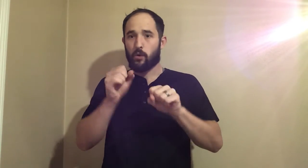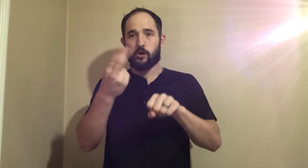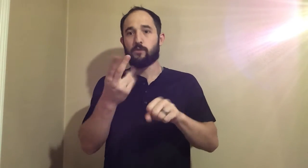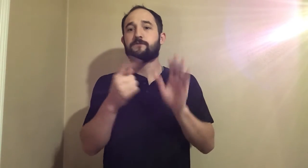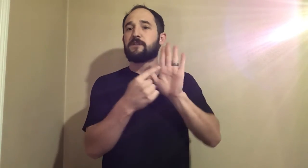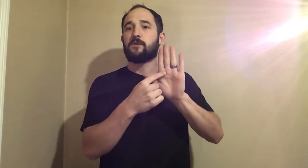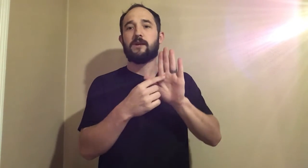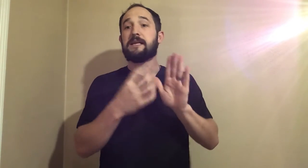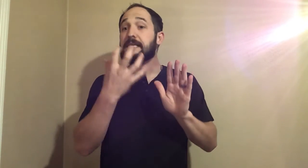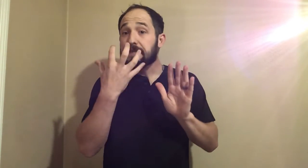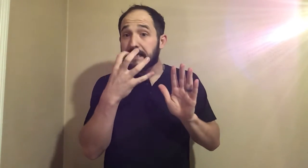could be